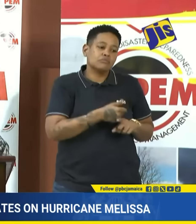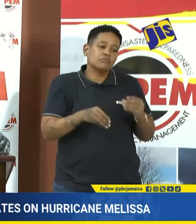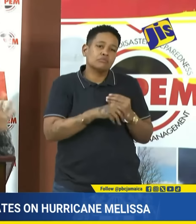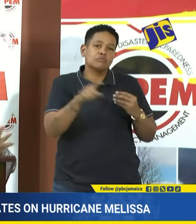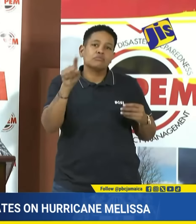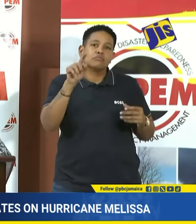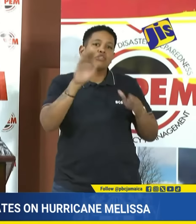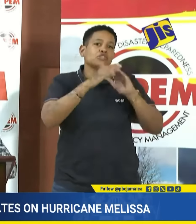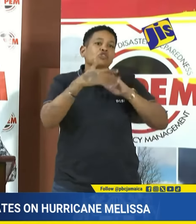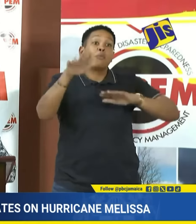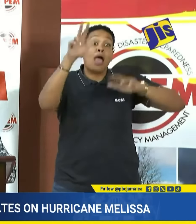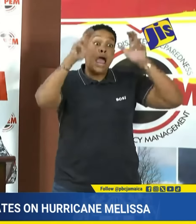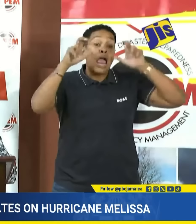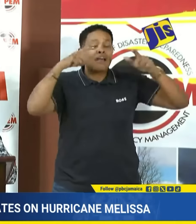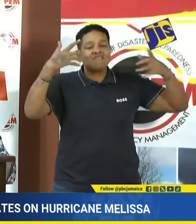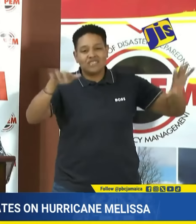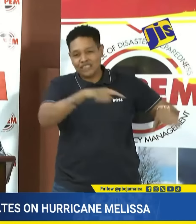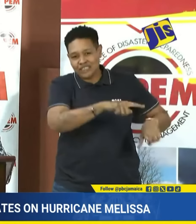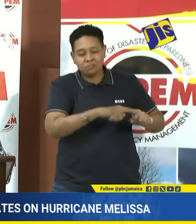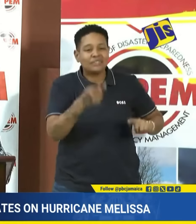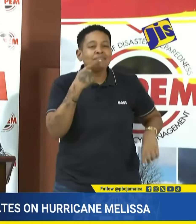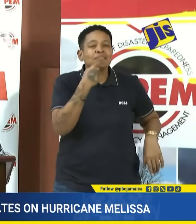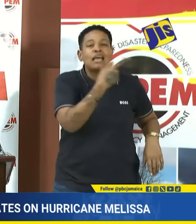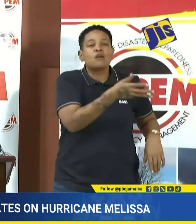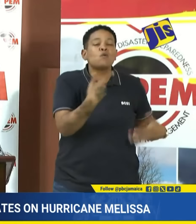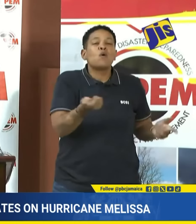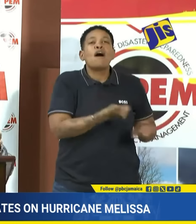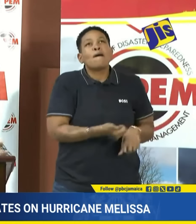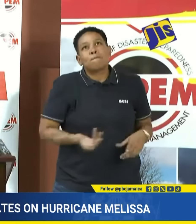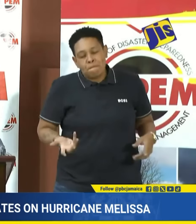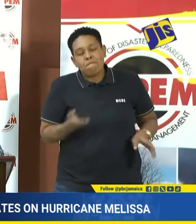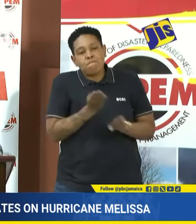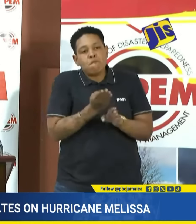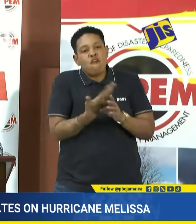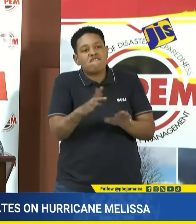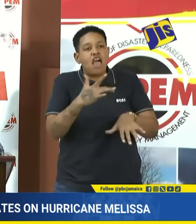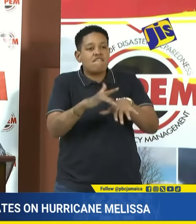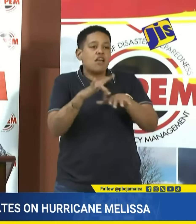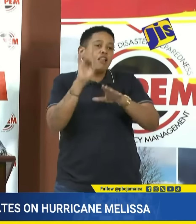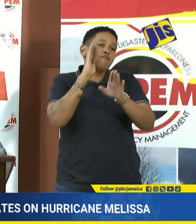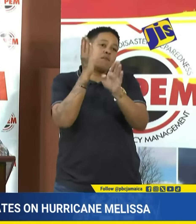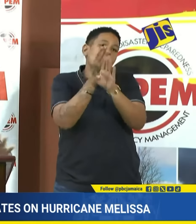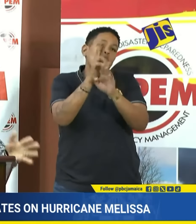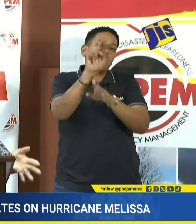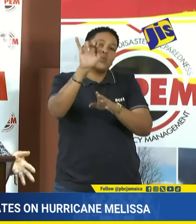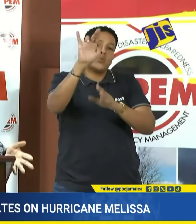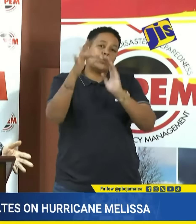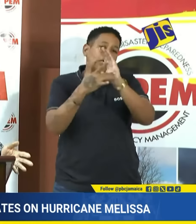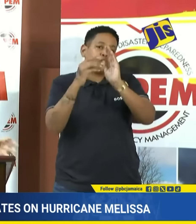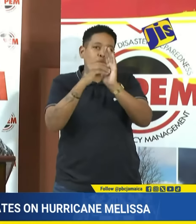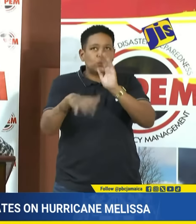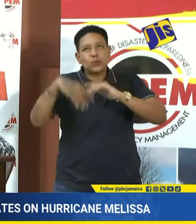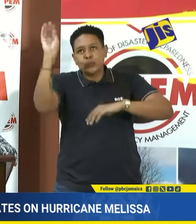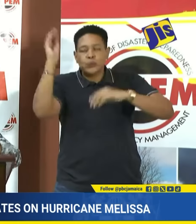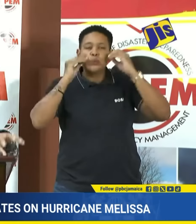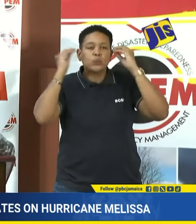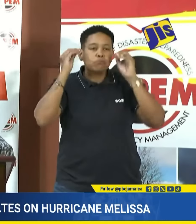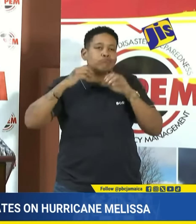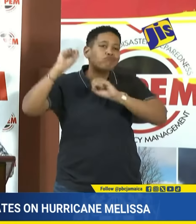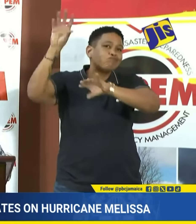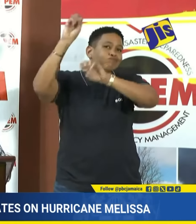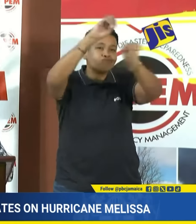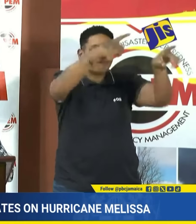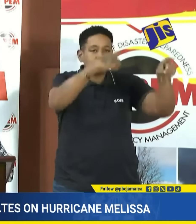in terms of Jamaica or Jamaicans who are listening, but Minister Vaz is saying that a bus was made available for UE and UTech students,